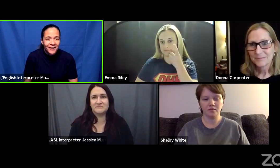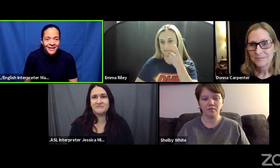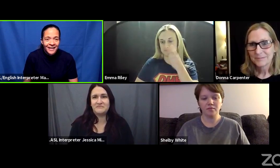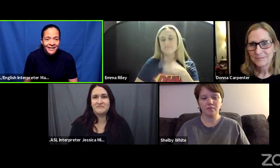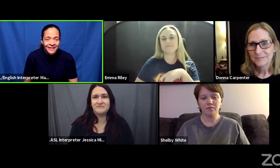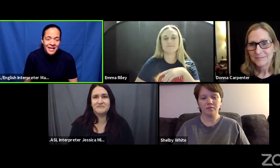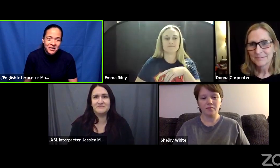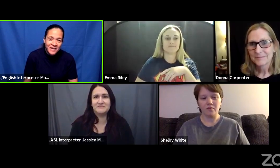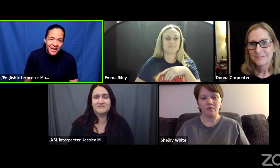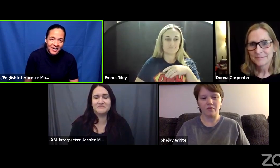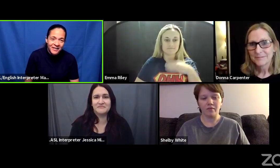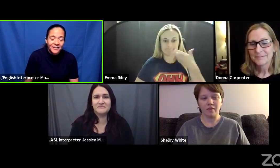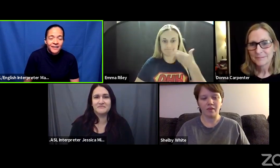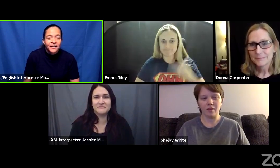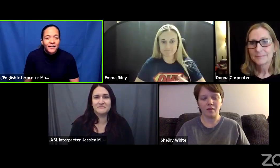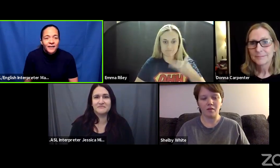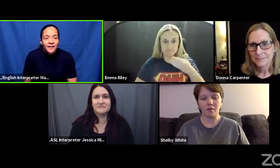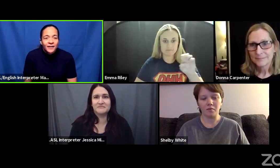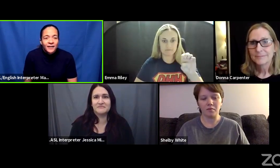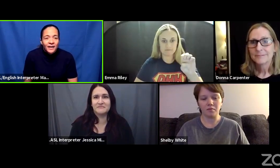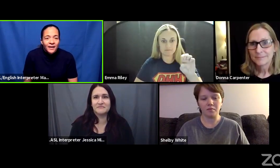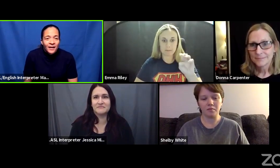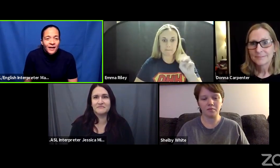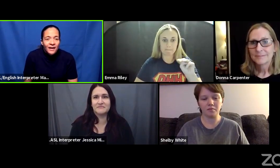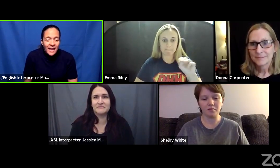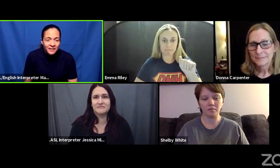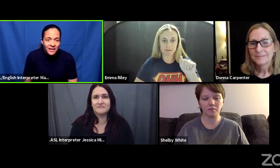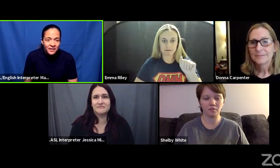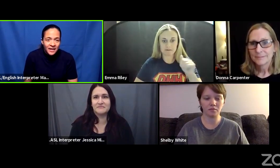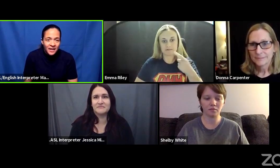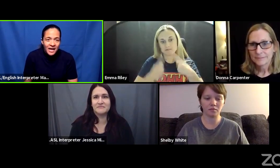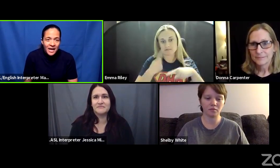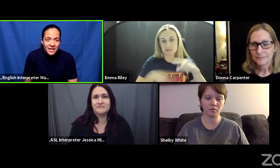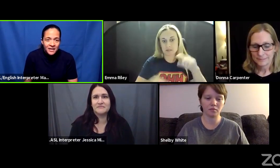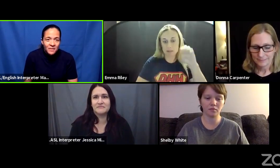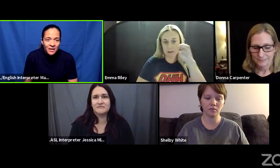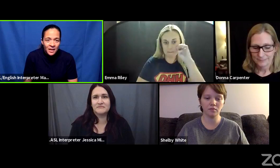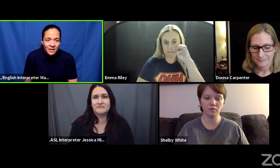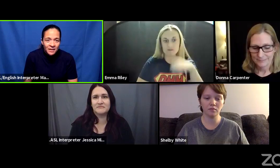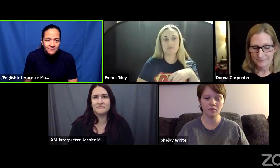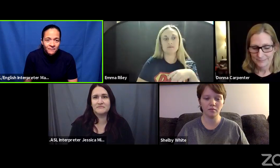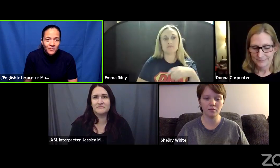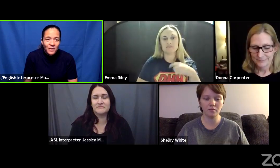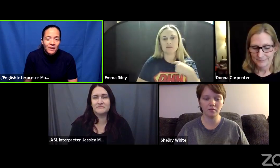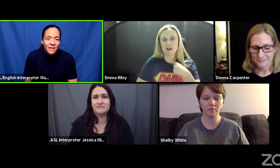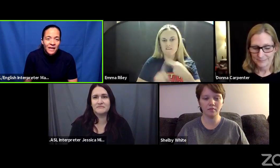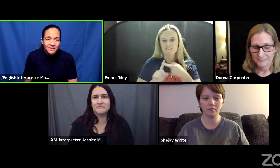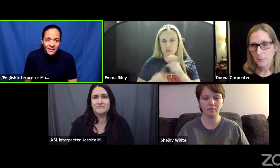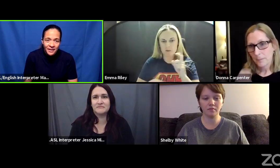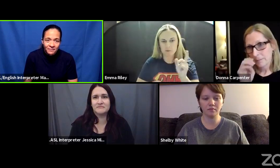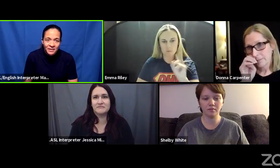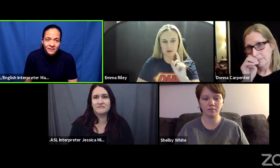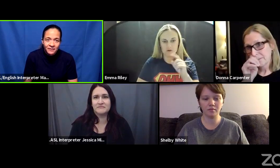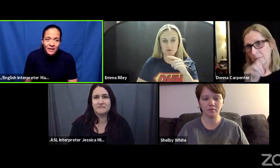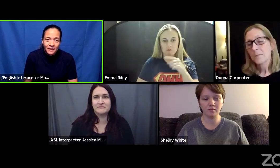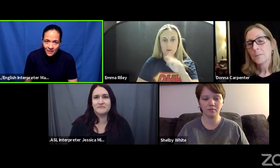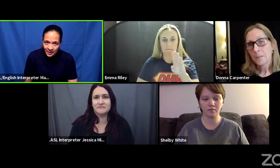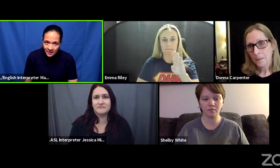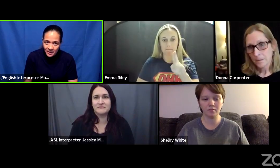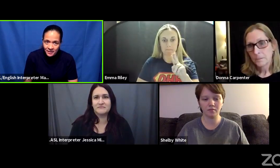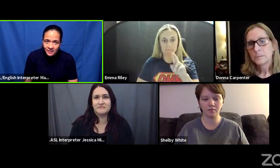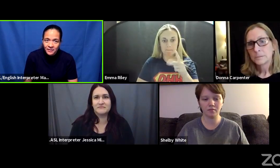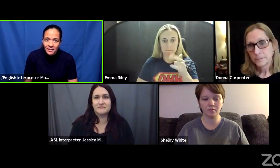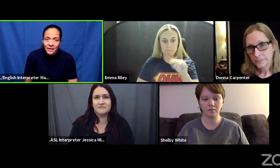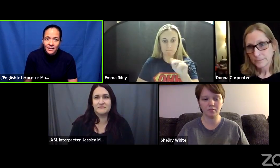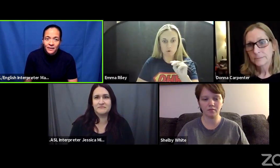All right. Thank you, Donna. As Donna said, I am Emma, and my sign name is